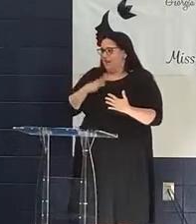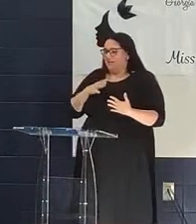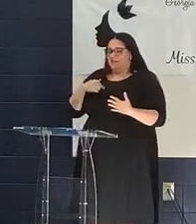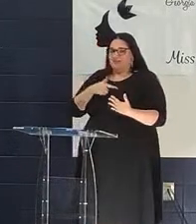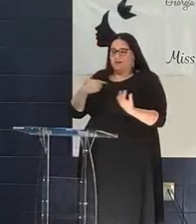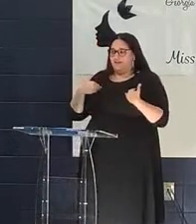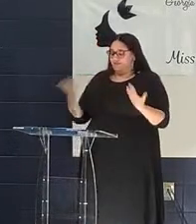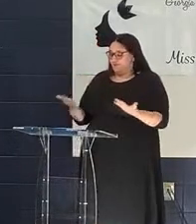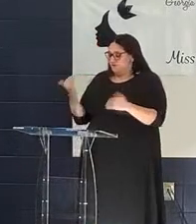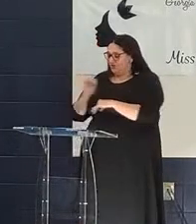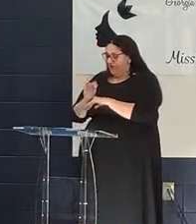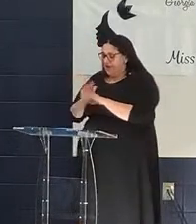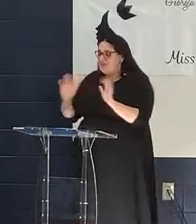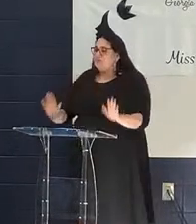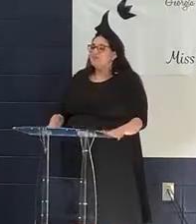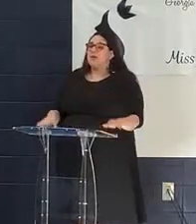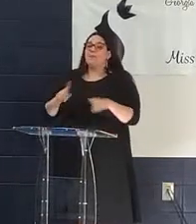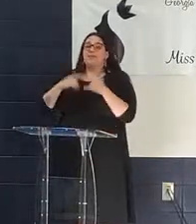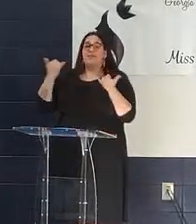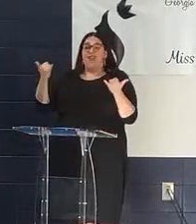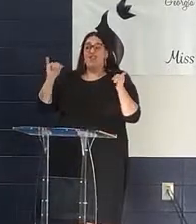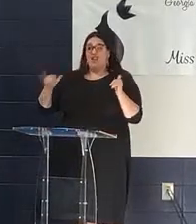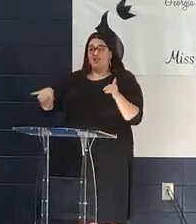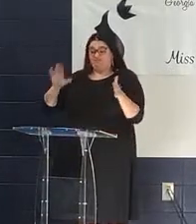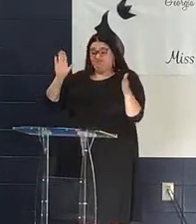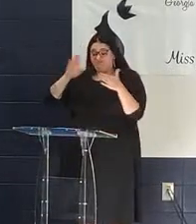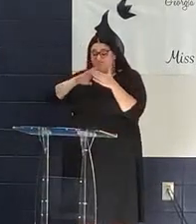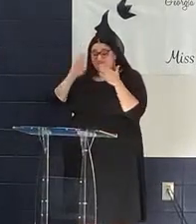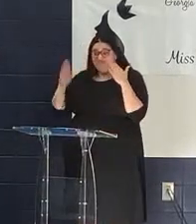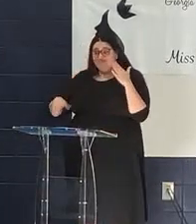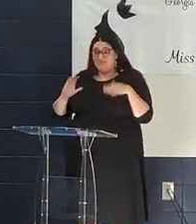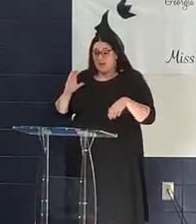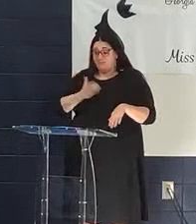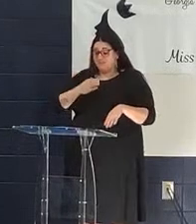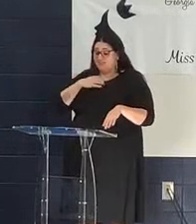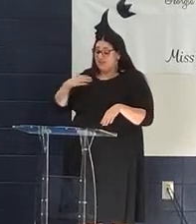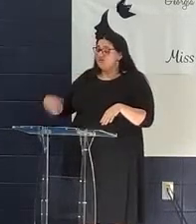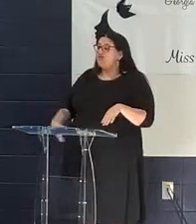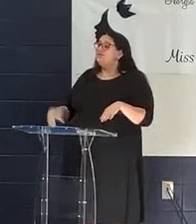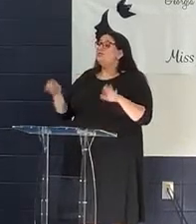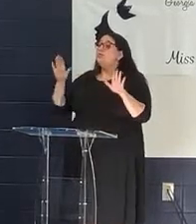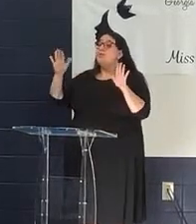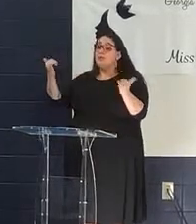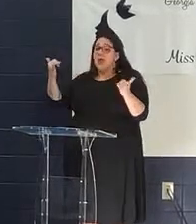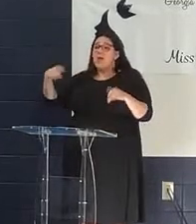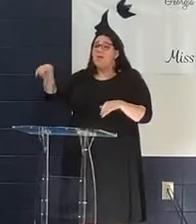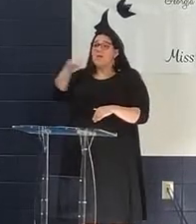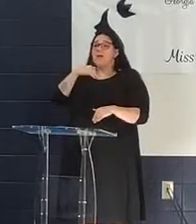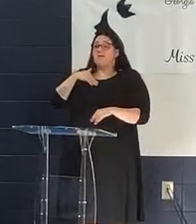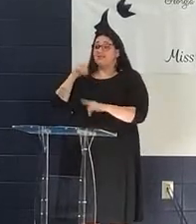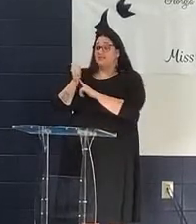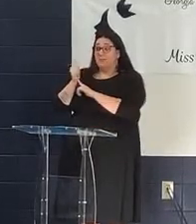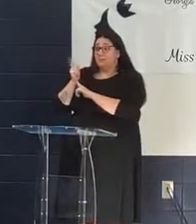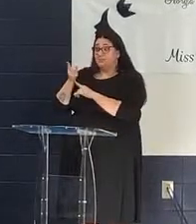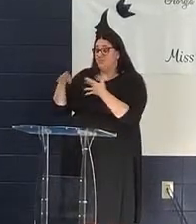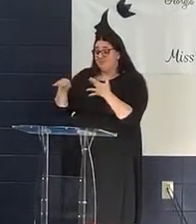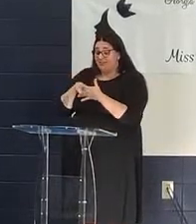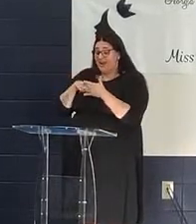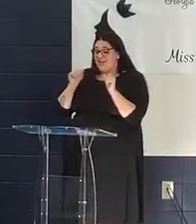It's almost overwhelming to have so many beautiful young ladies here with us tonight competing. And I think the pageant has been wonderful.